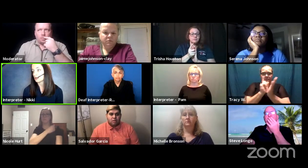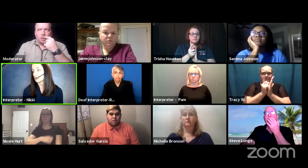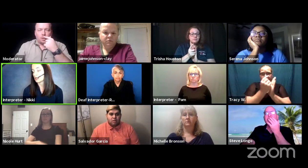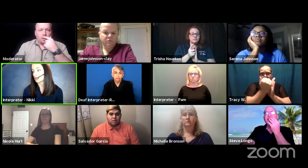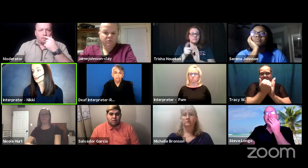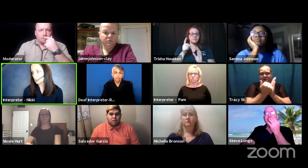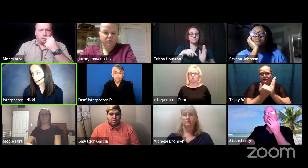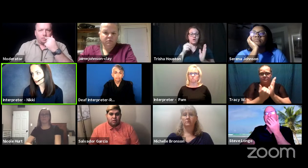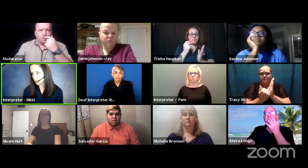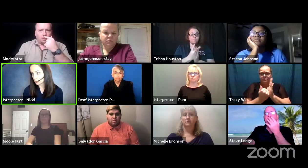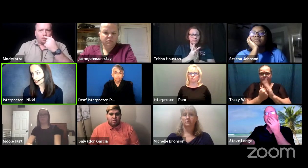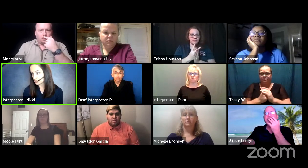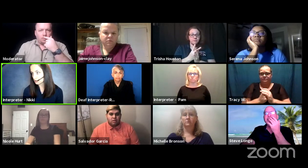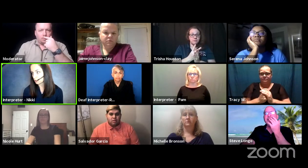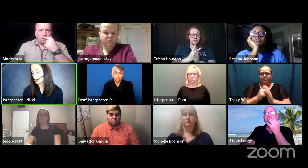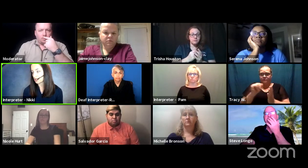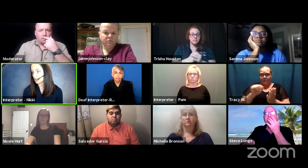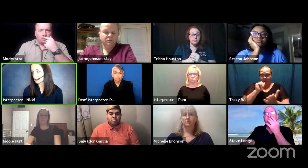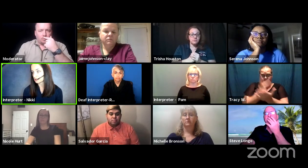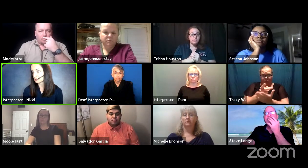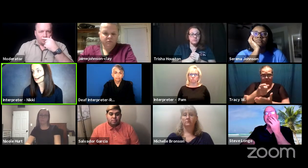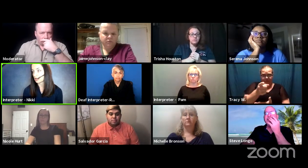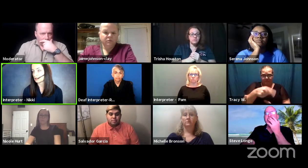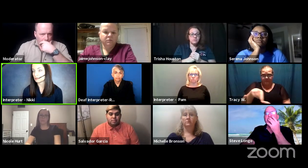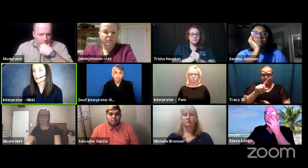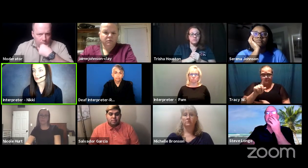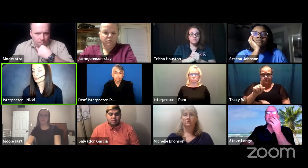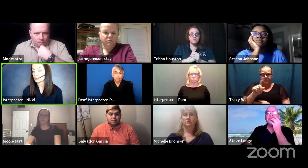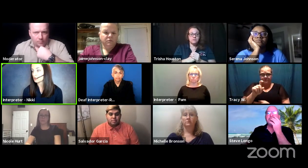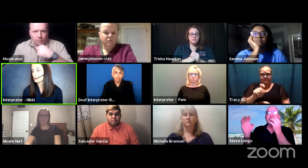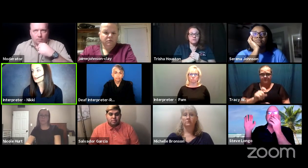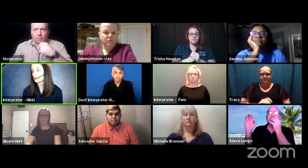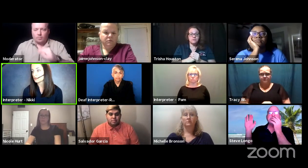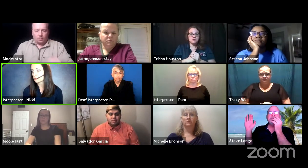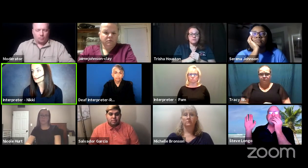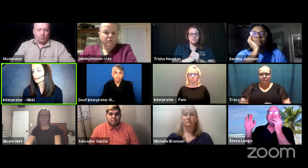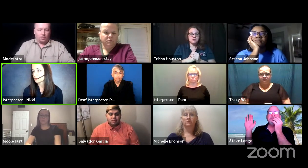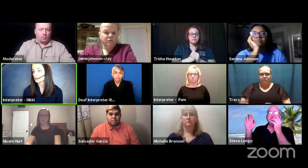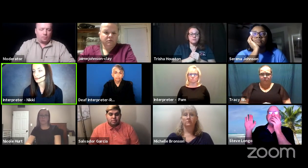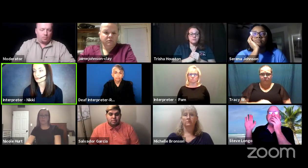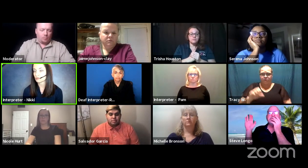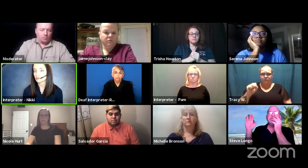The October board minutes will be the next item to approve.